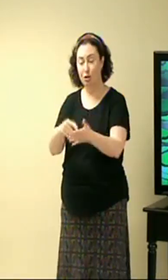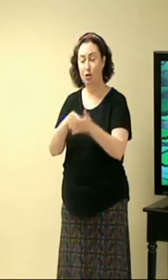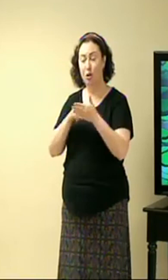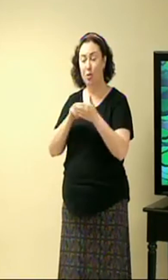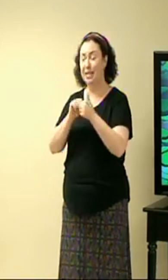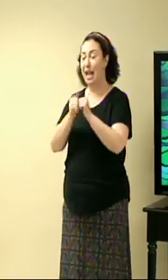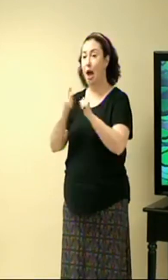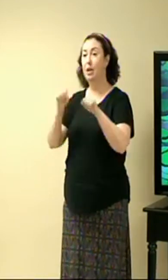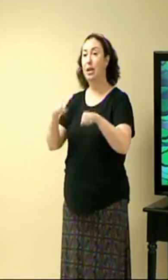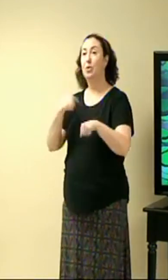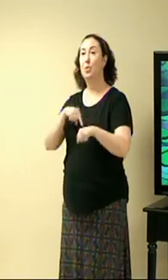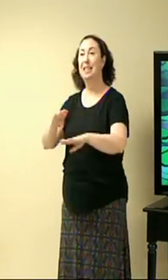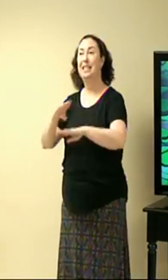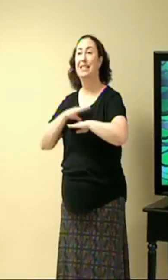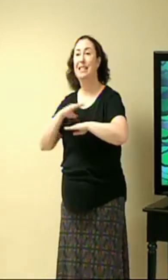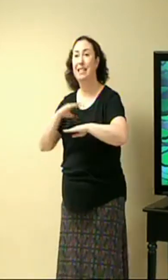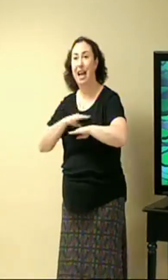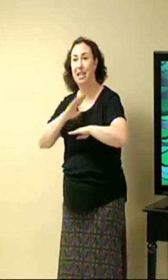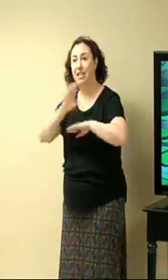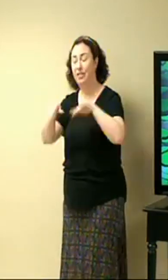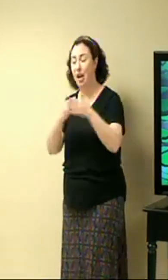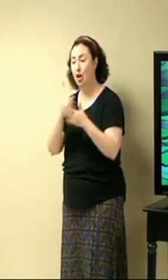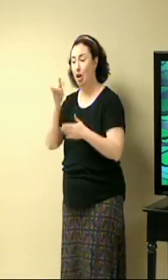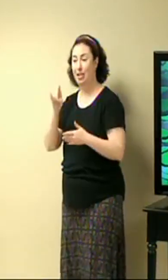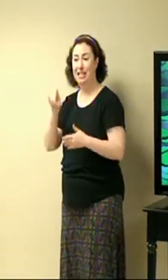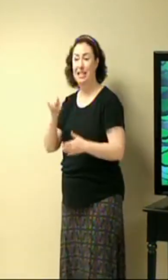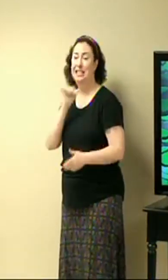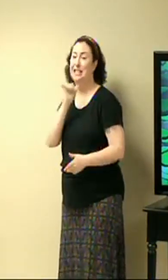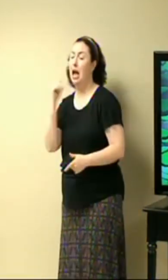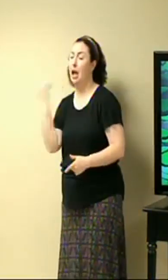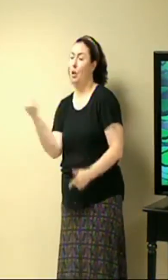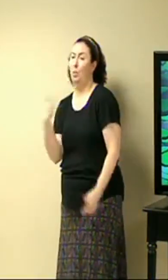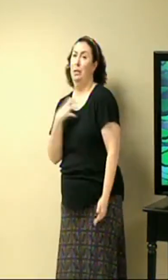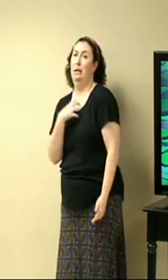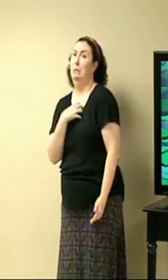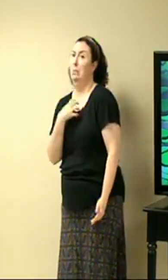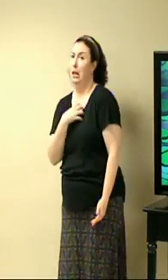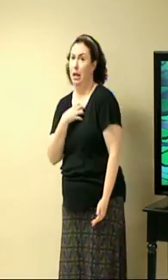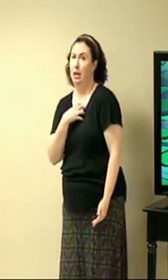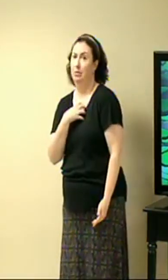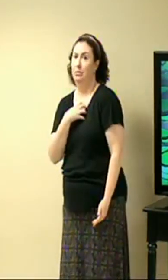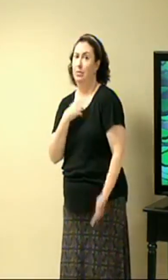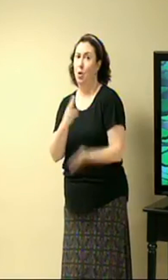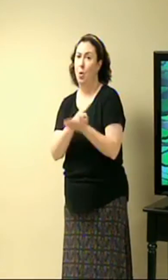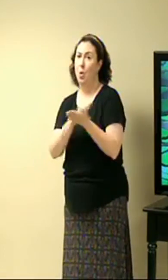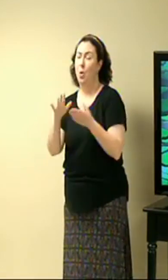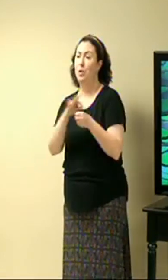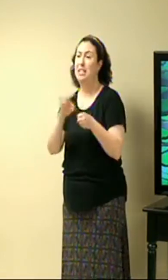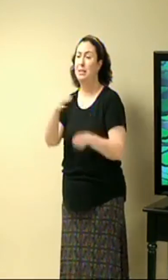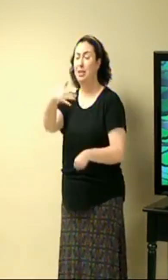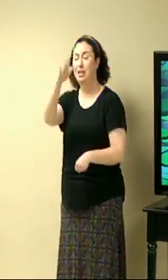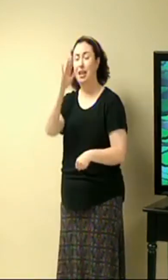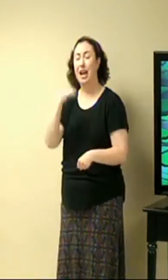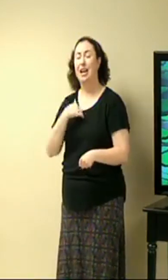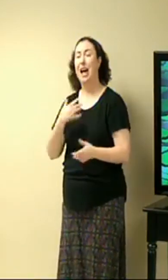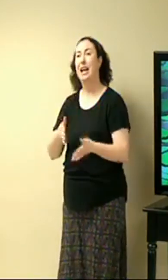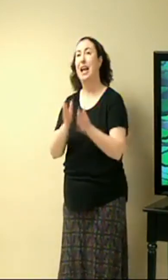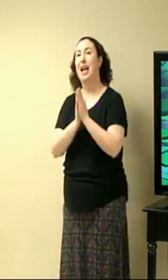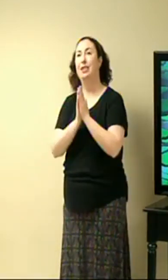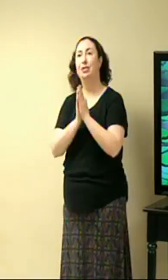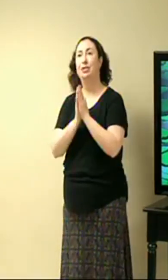than complain about them. And Holy Spirit of God, I ask you right now to fill your